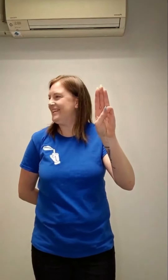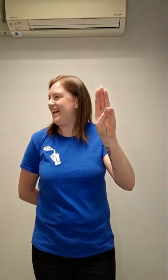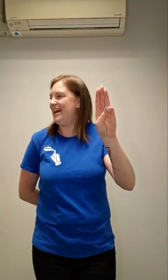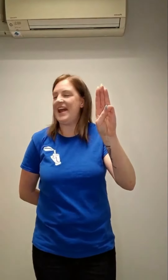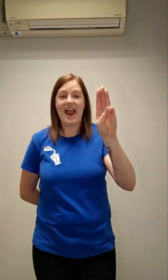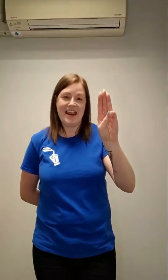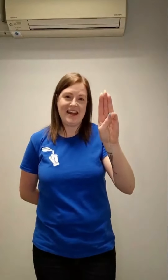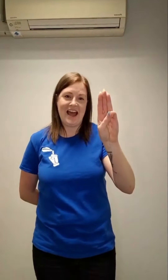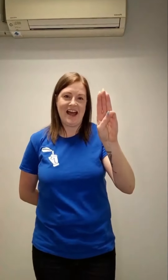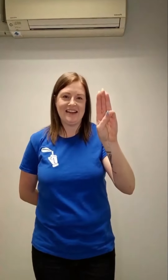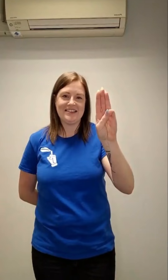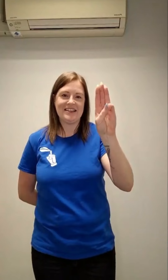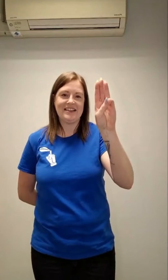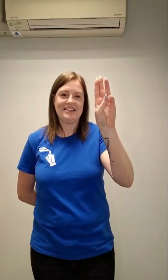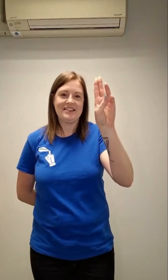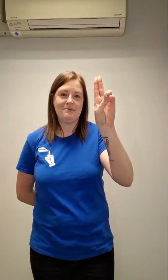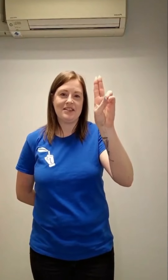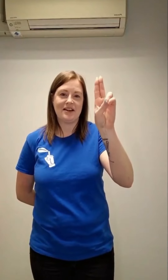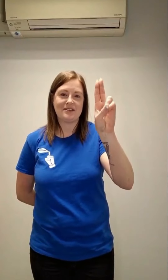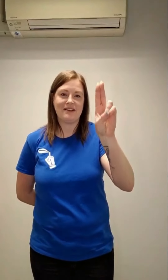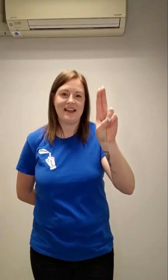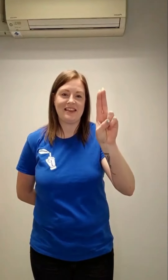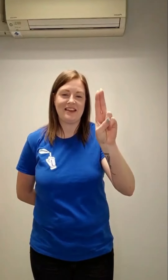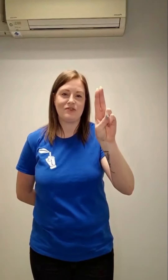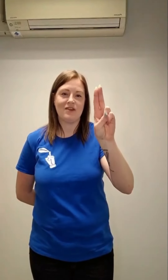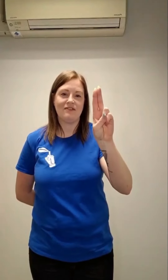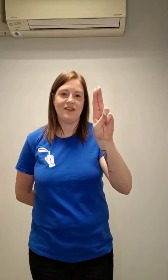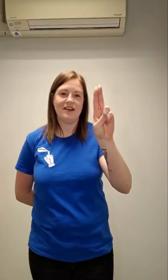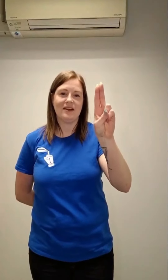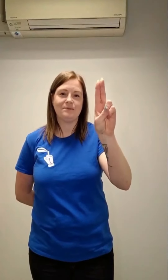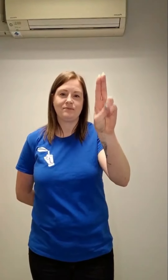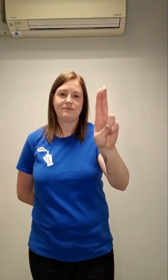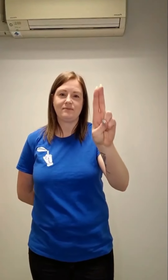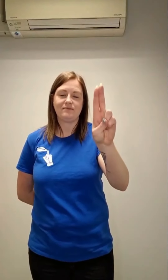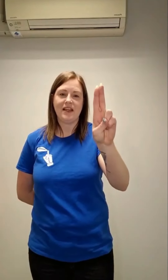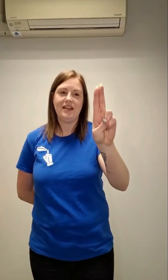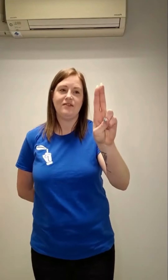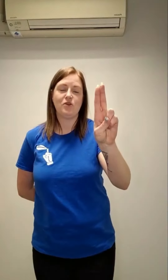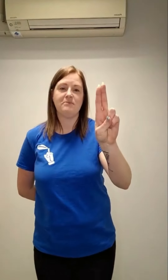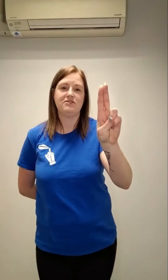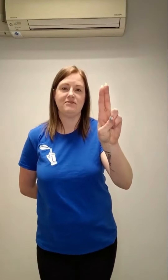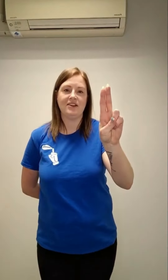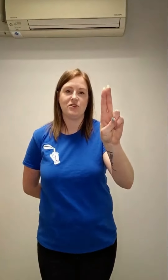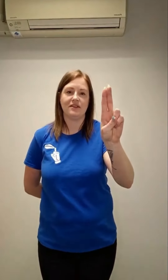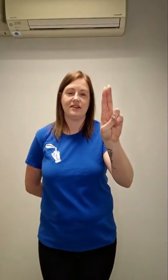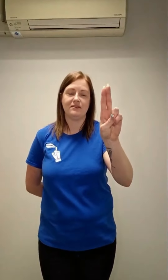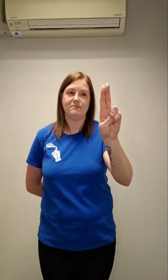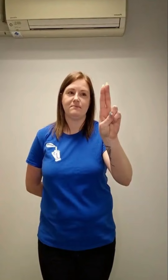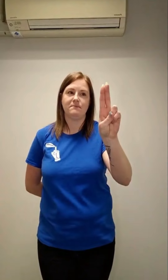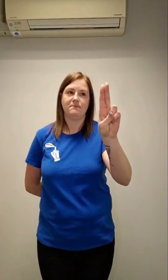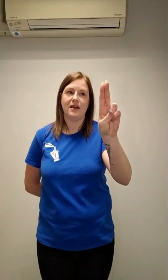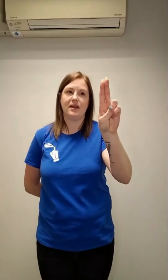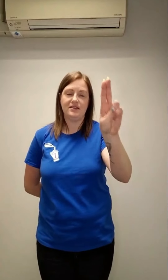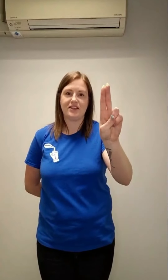An N hand simply tucks away that third ring finger, leaving your middle and your index